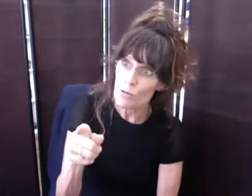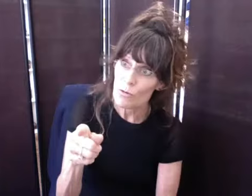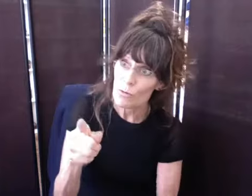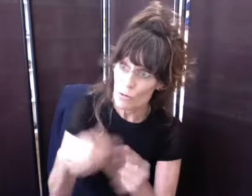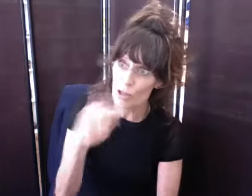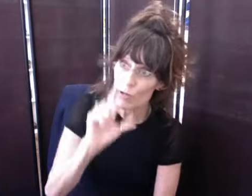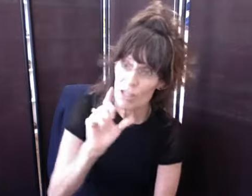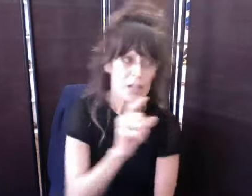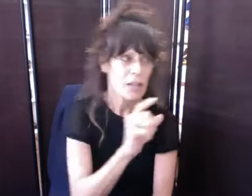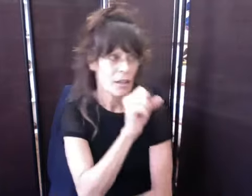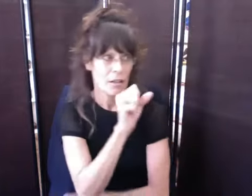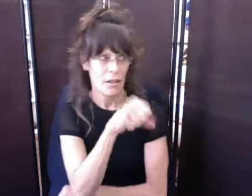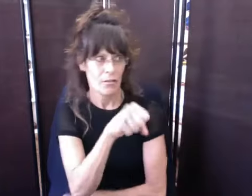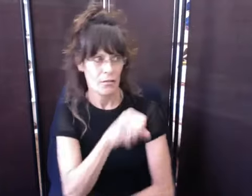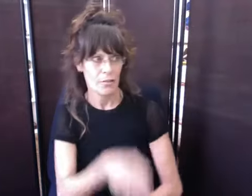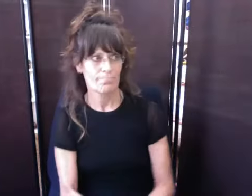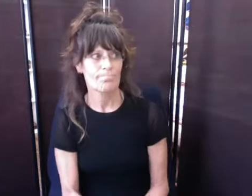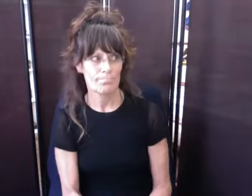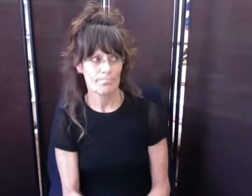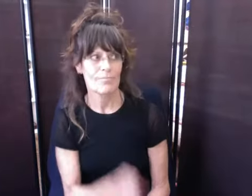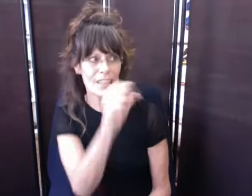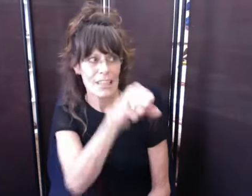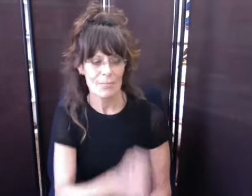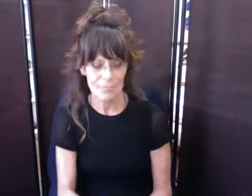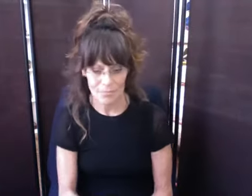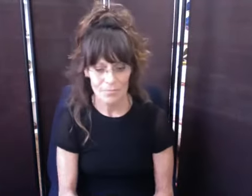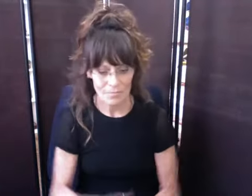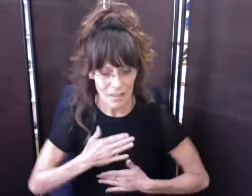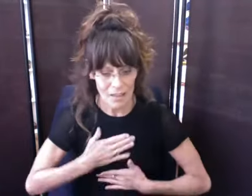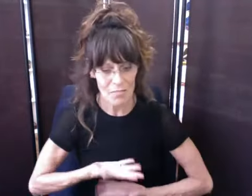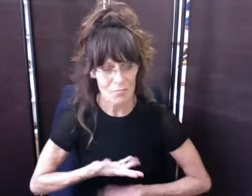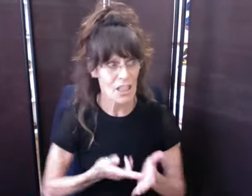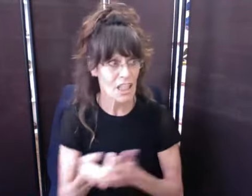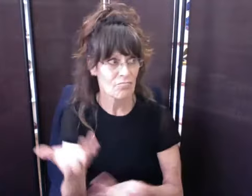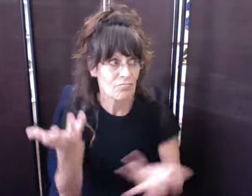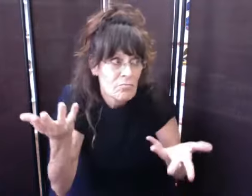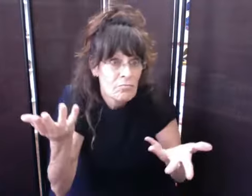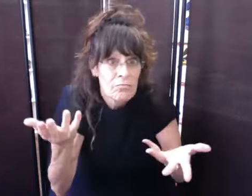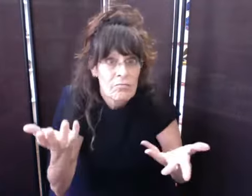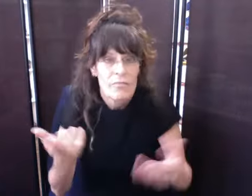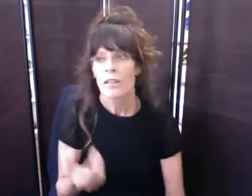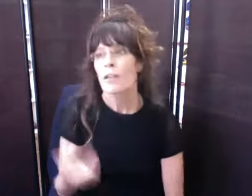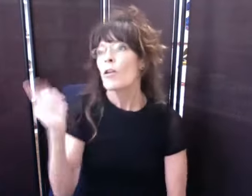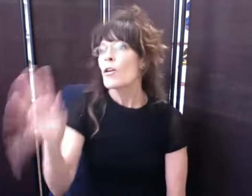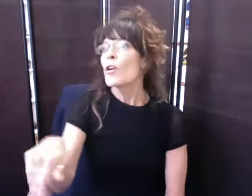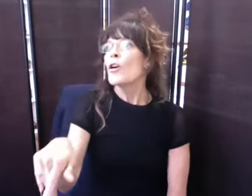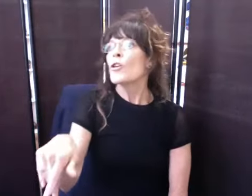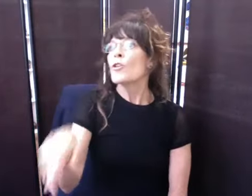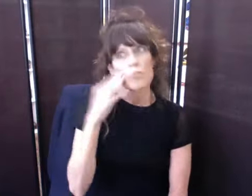yeah. Yeah, and I did. I truthfully did. And so he said, well, look, if you've known that long that there's